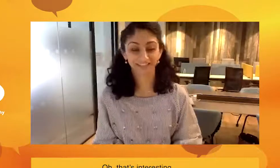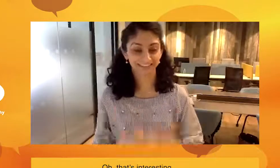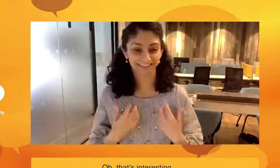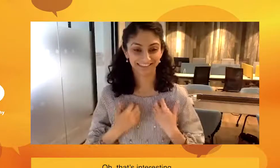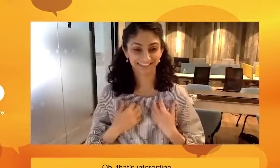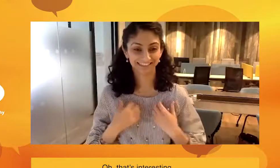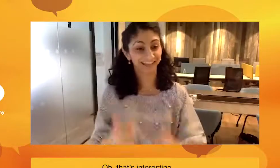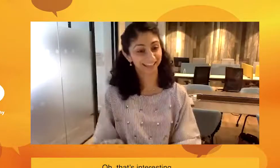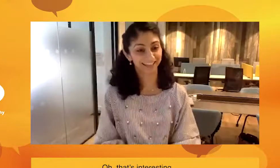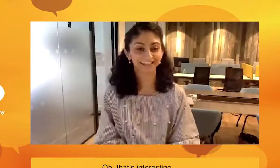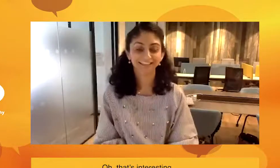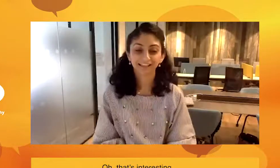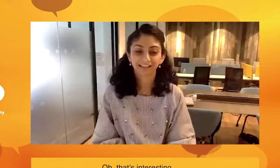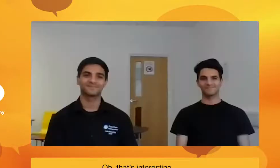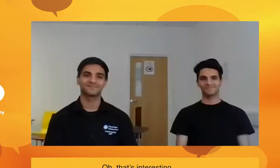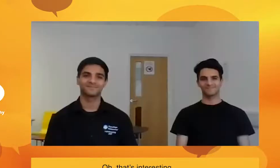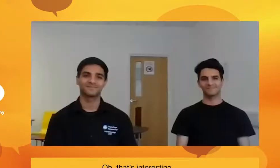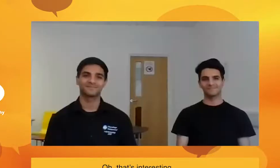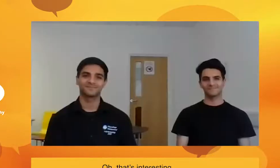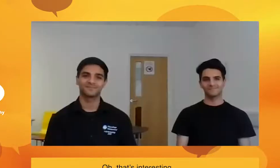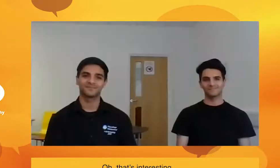interesting.